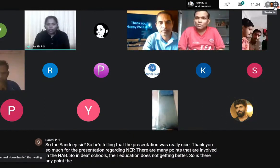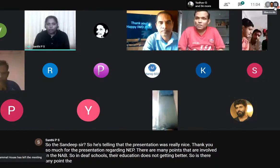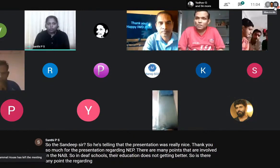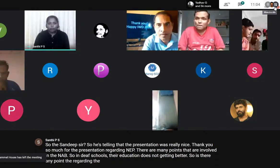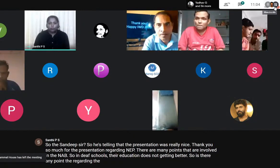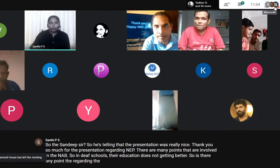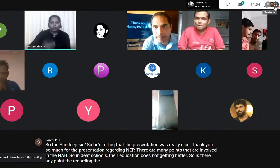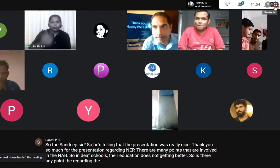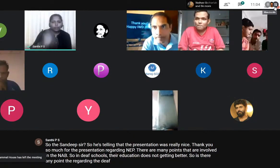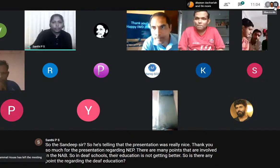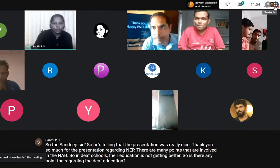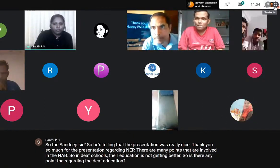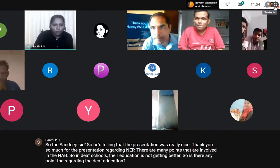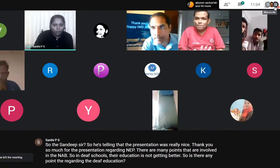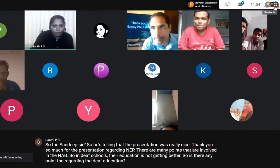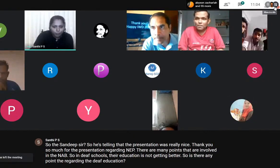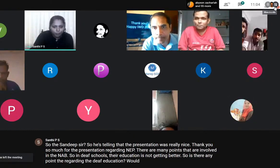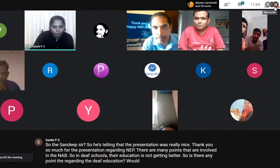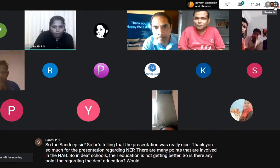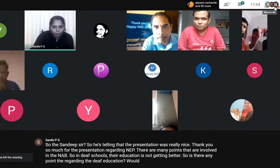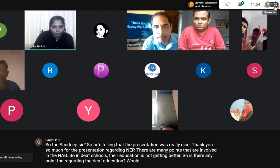education? What can be told?